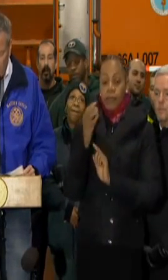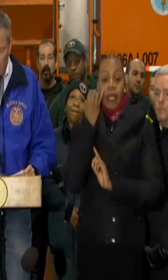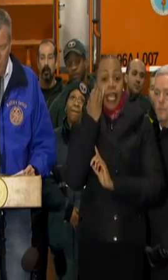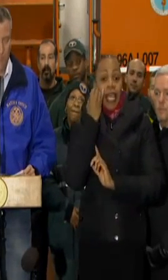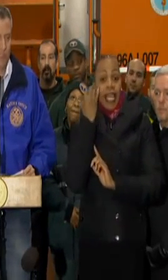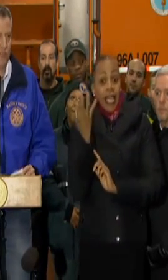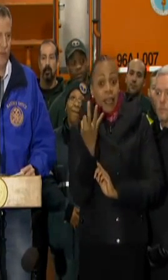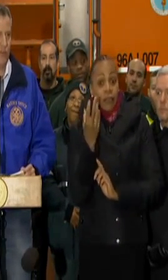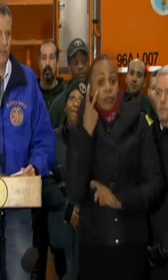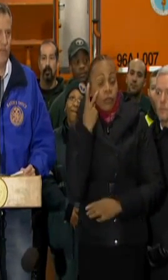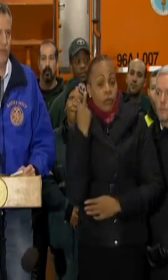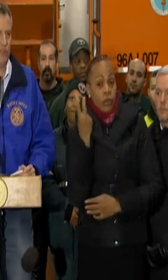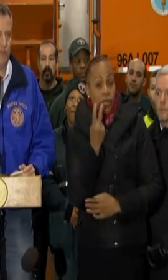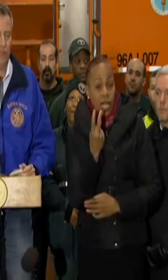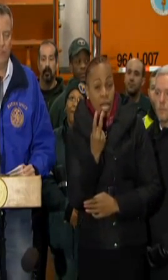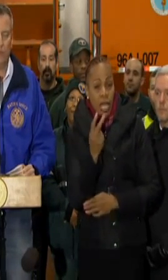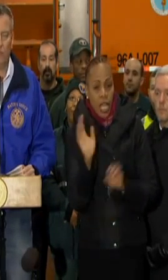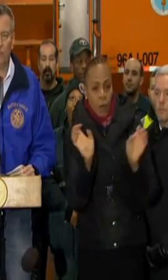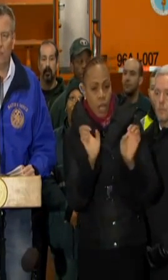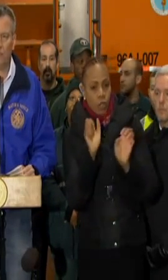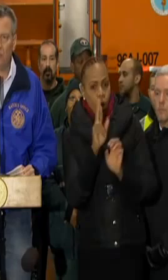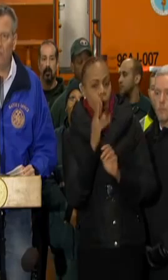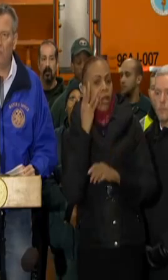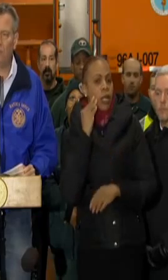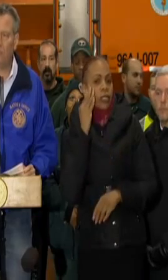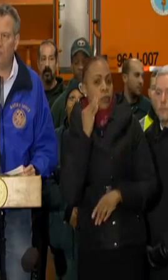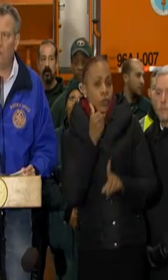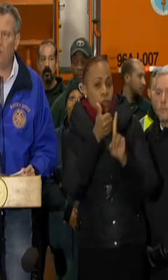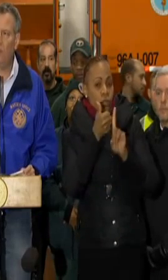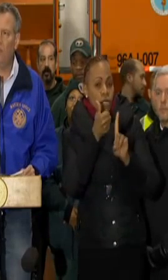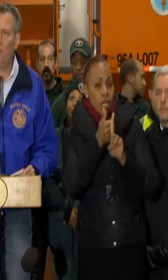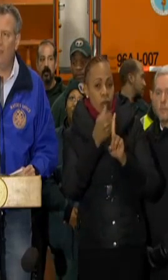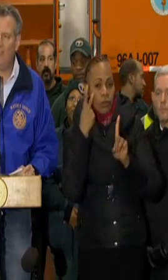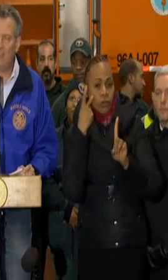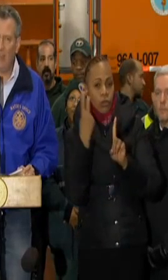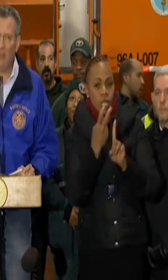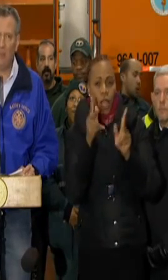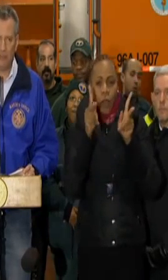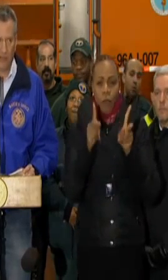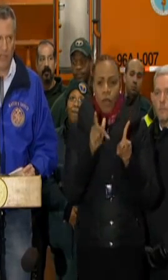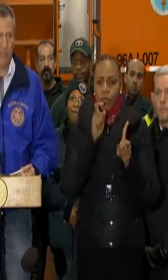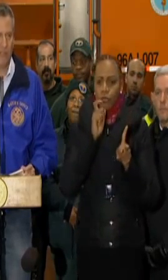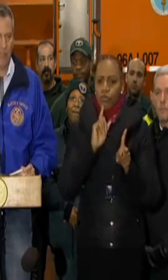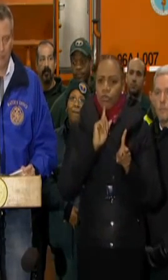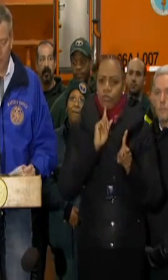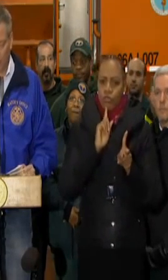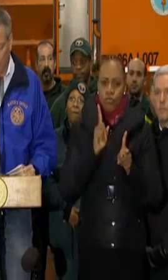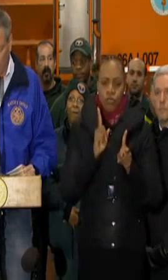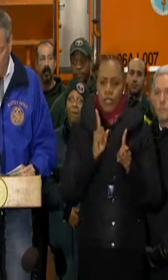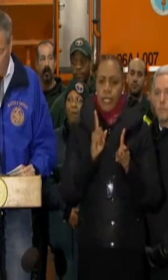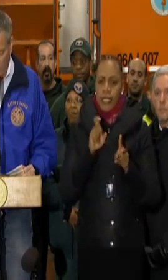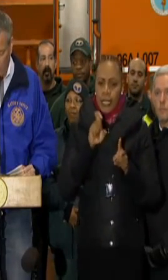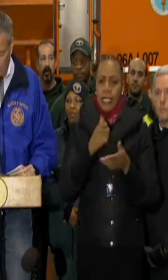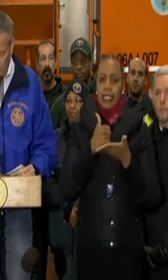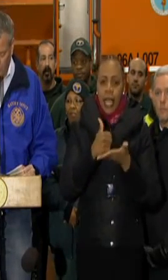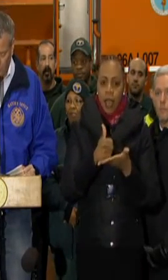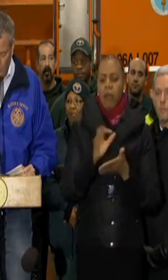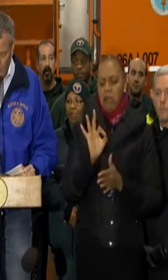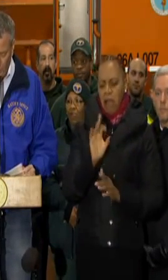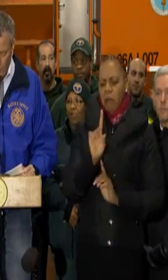an emergency situation, if you're experiencing an emergency yourself or you see someone in dire distress, that's when you call